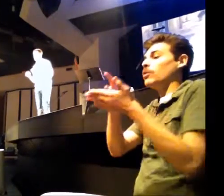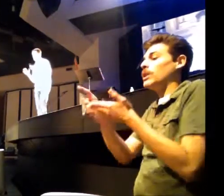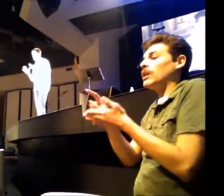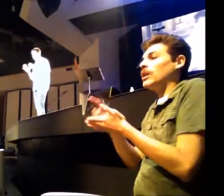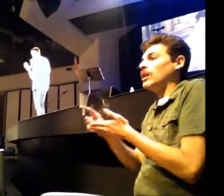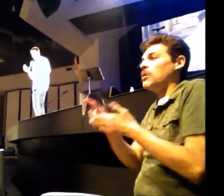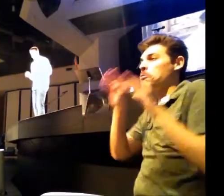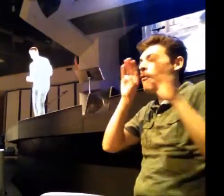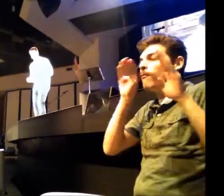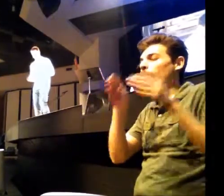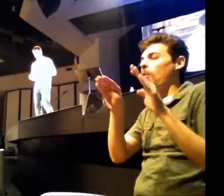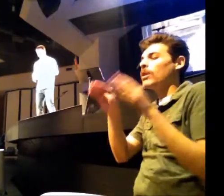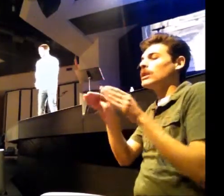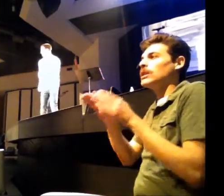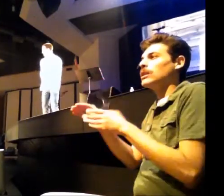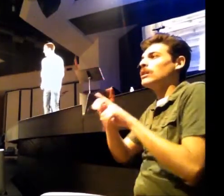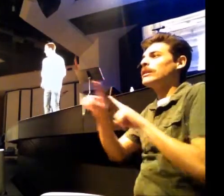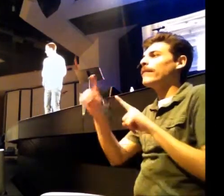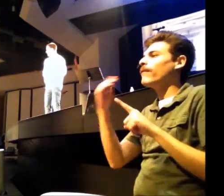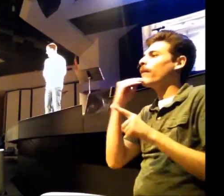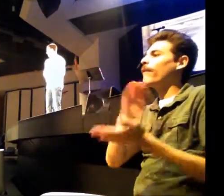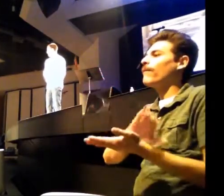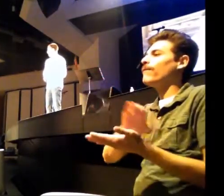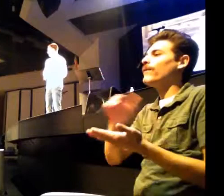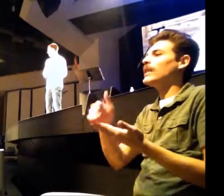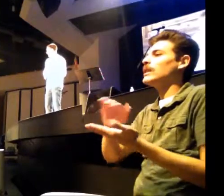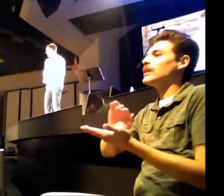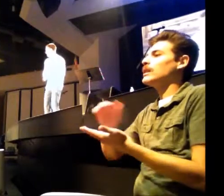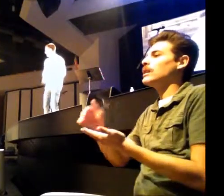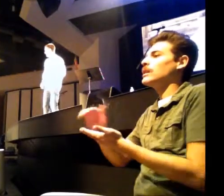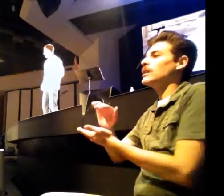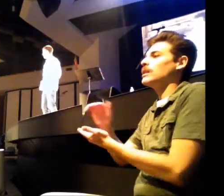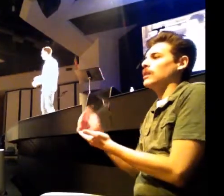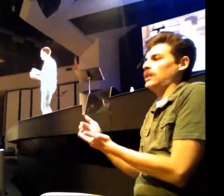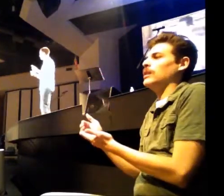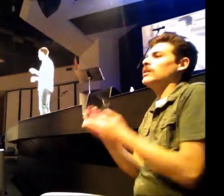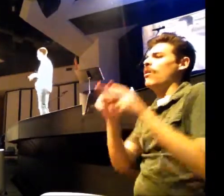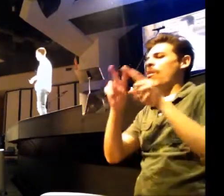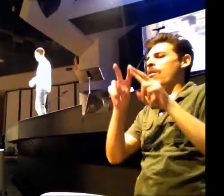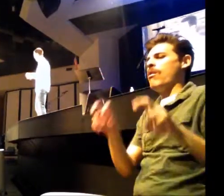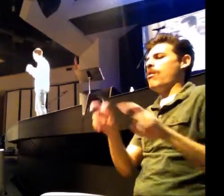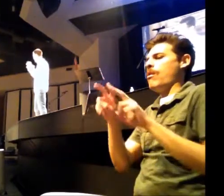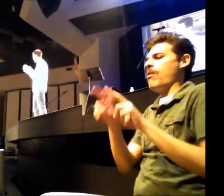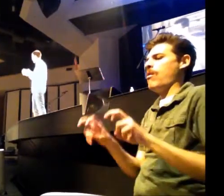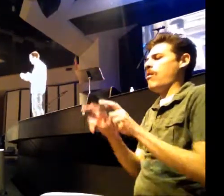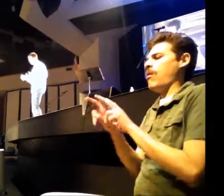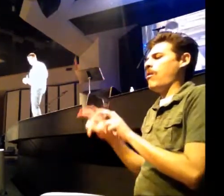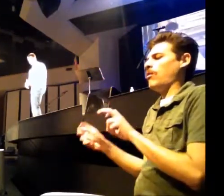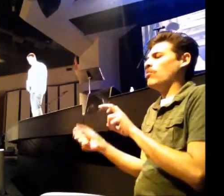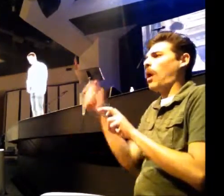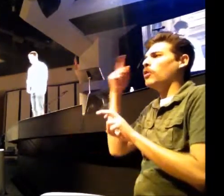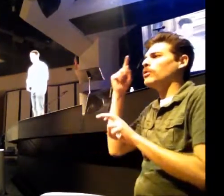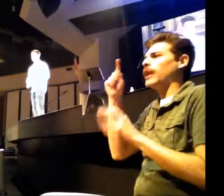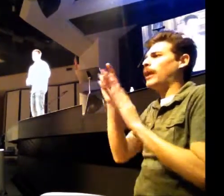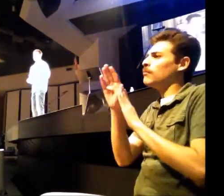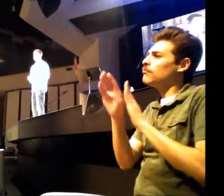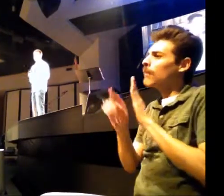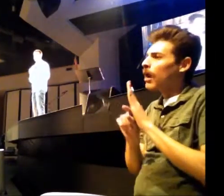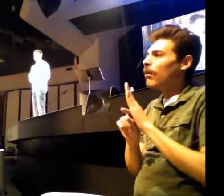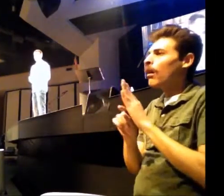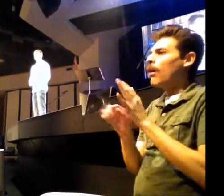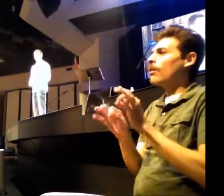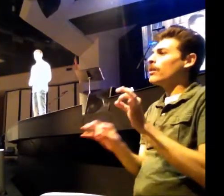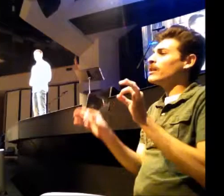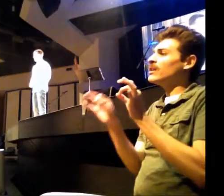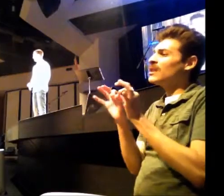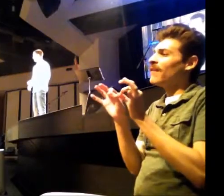hopes that, one, we might, you know, kind of understand what they are and how they came to be. Two, that we might grasp some of the significance that